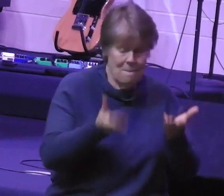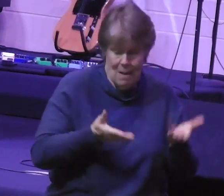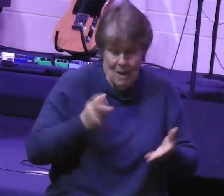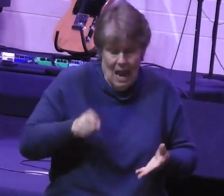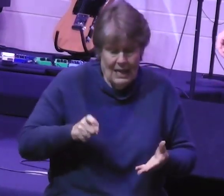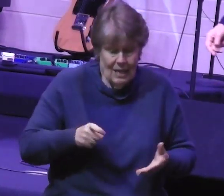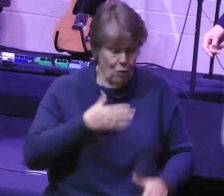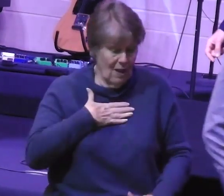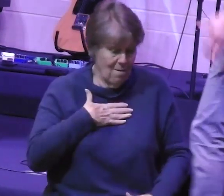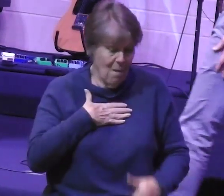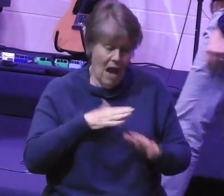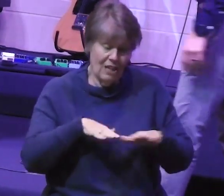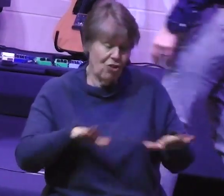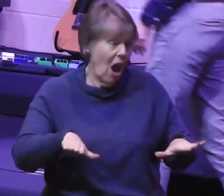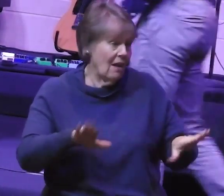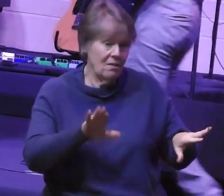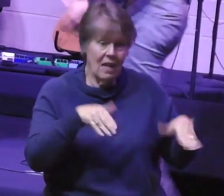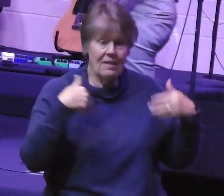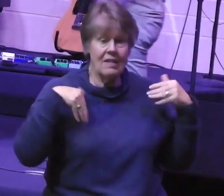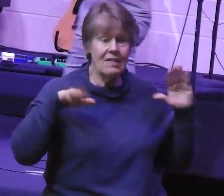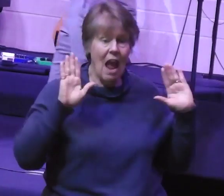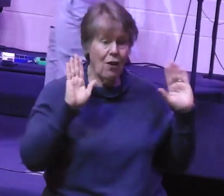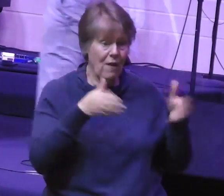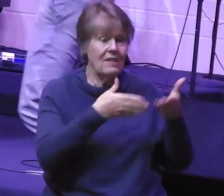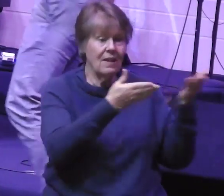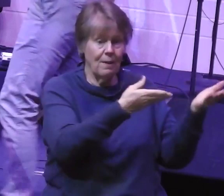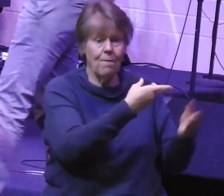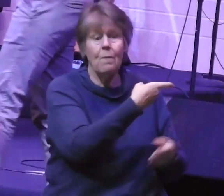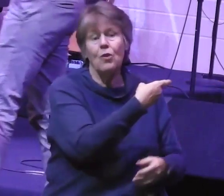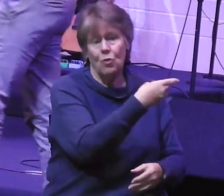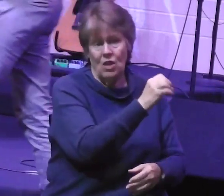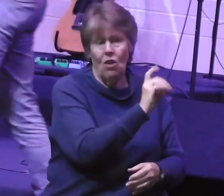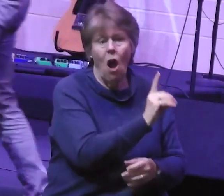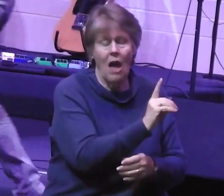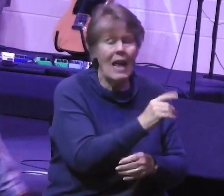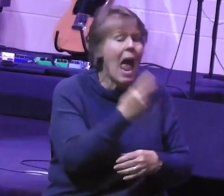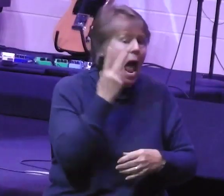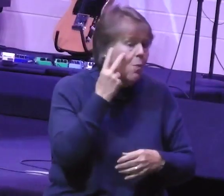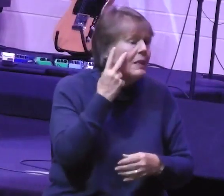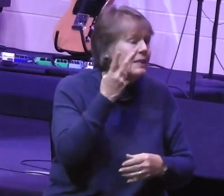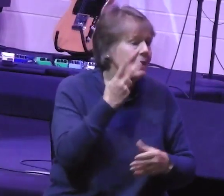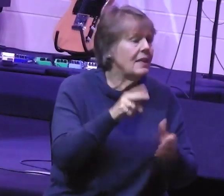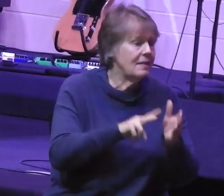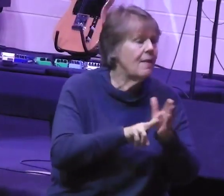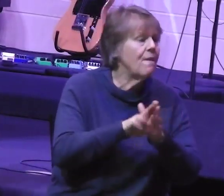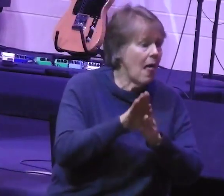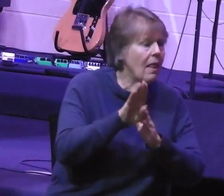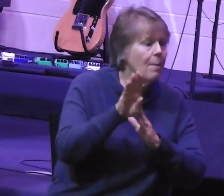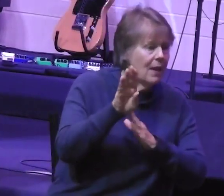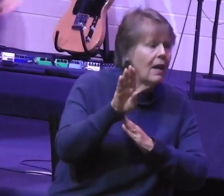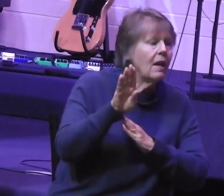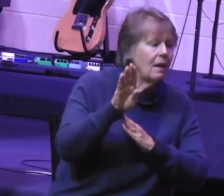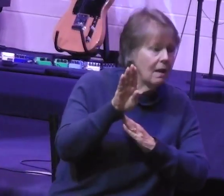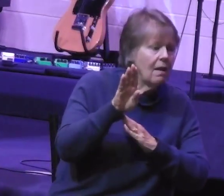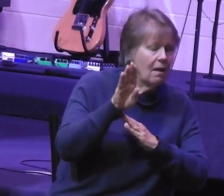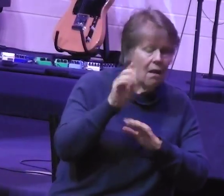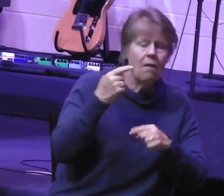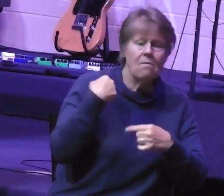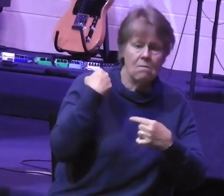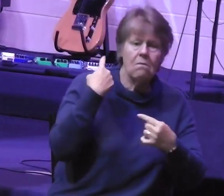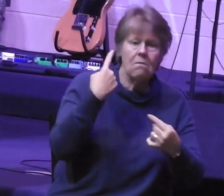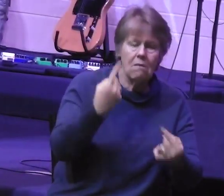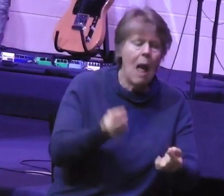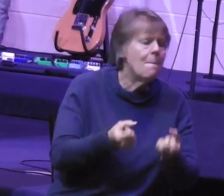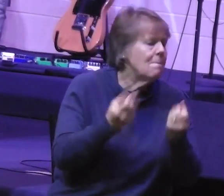to the gods, and then the rain will fall. And we see this developing in the history of religion. Actually, in many different cultures around the world, the